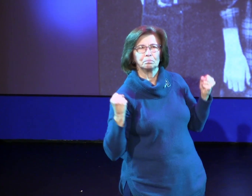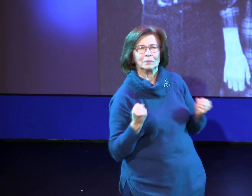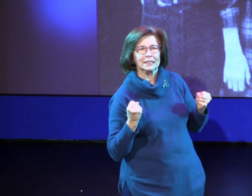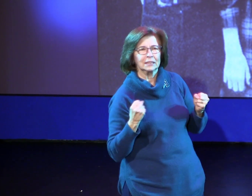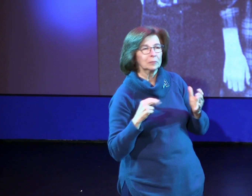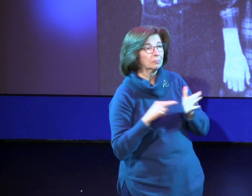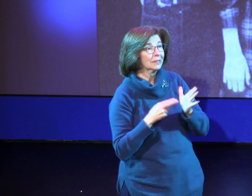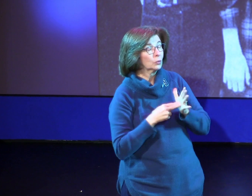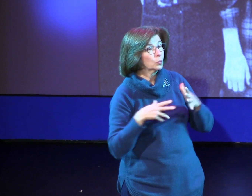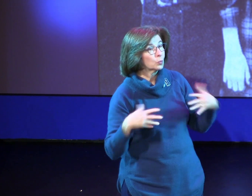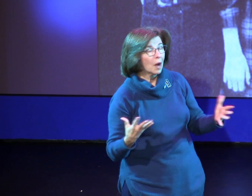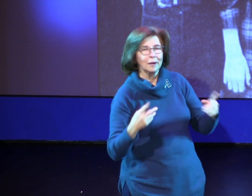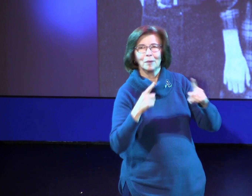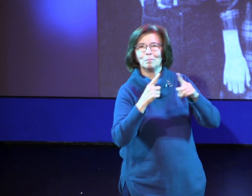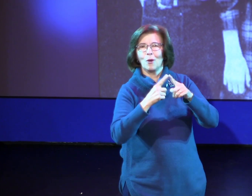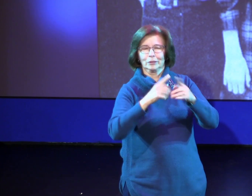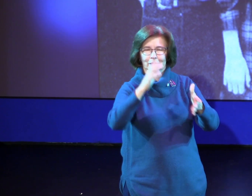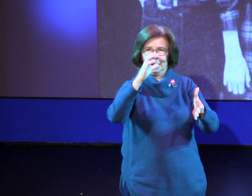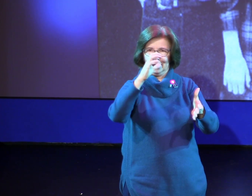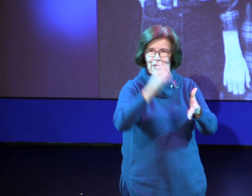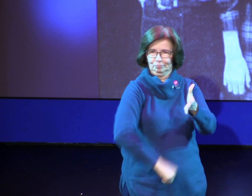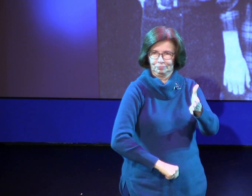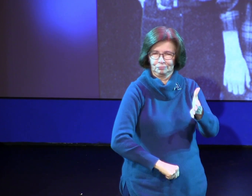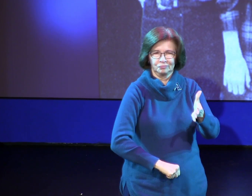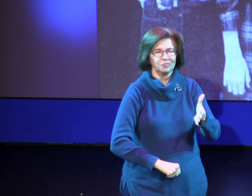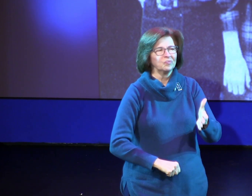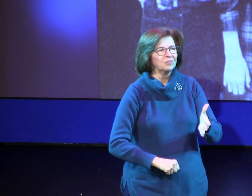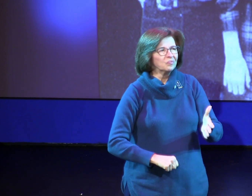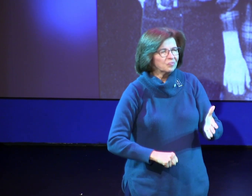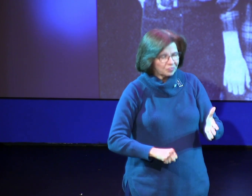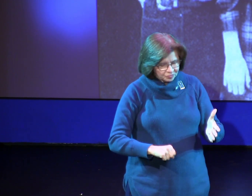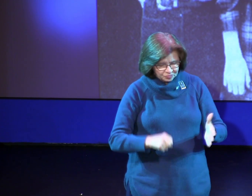noise. The teacher turned around, caught me, and deducted points.